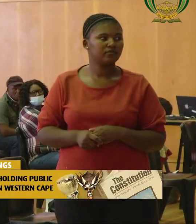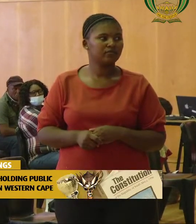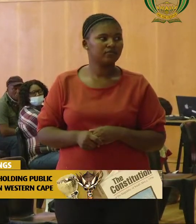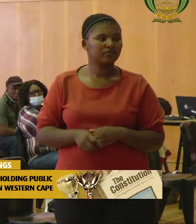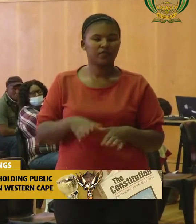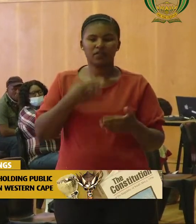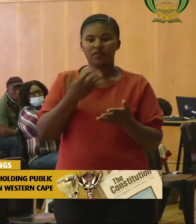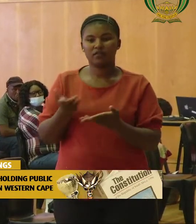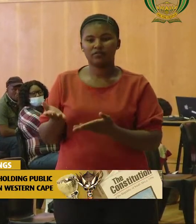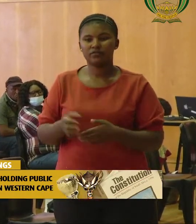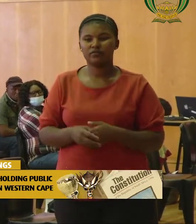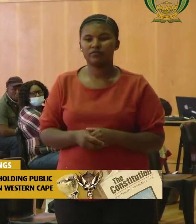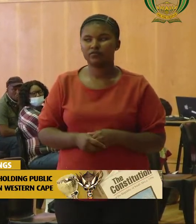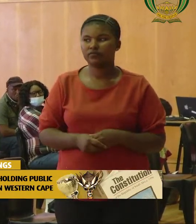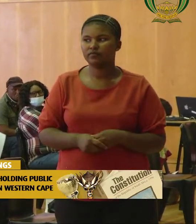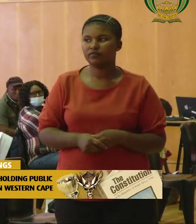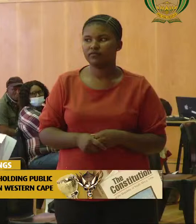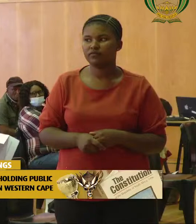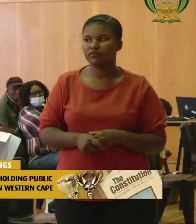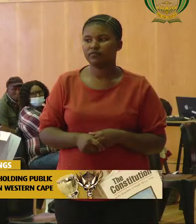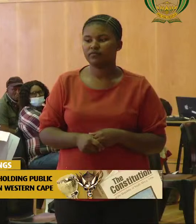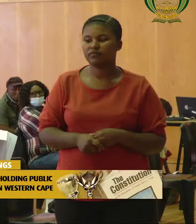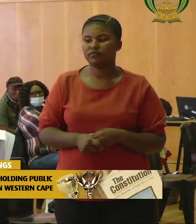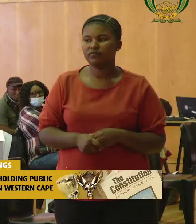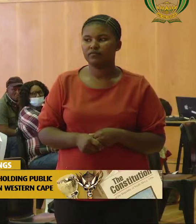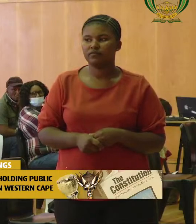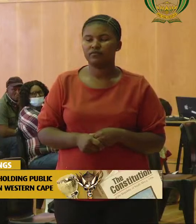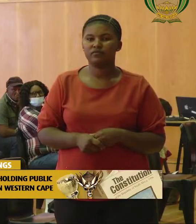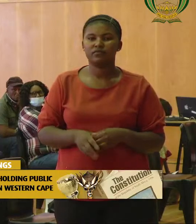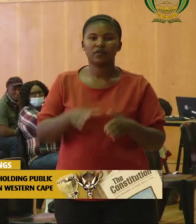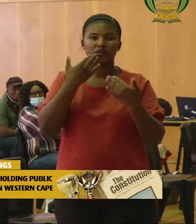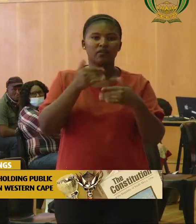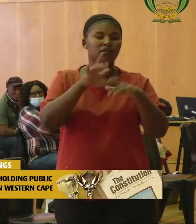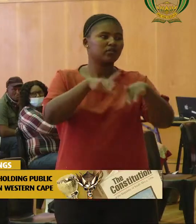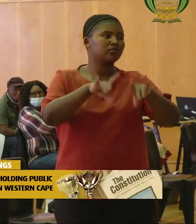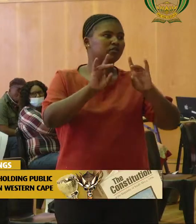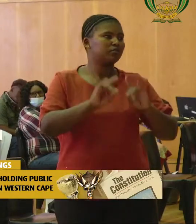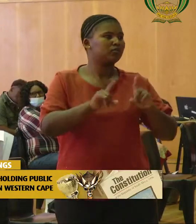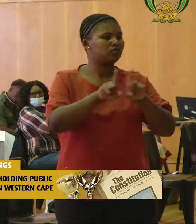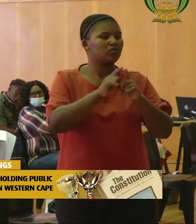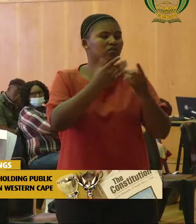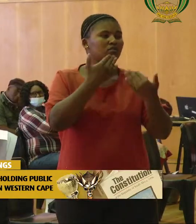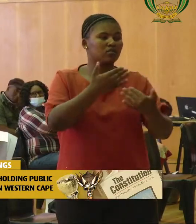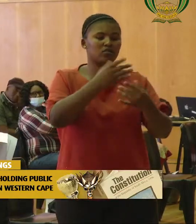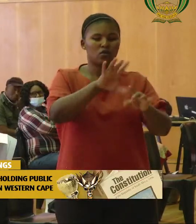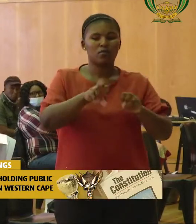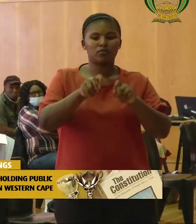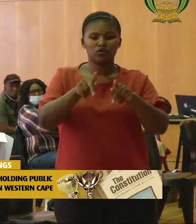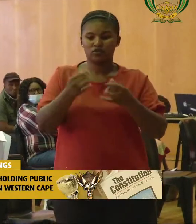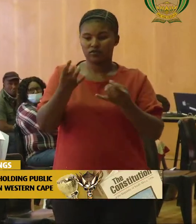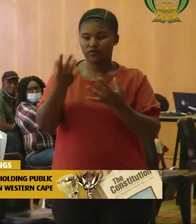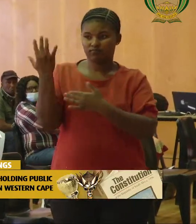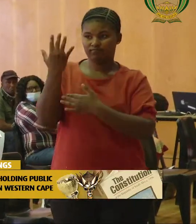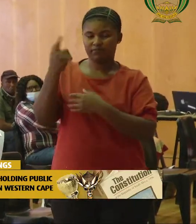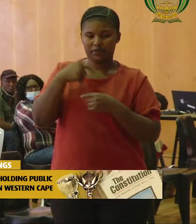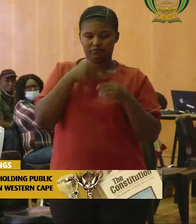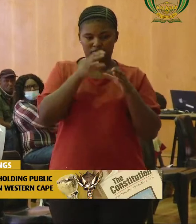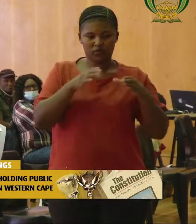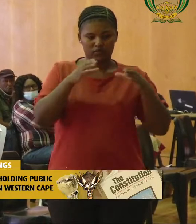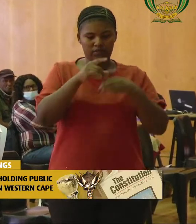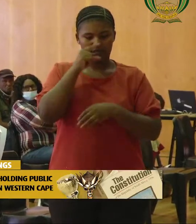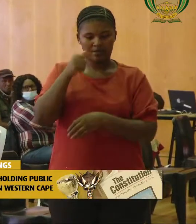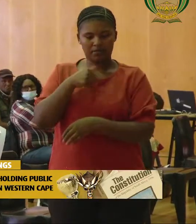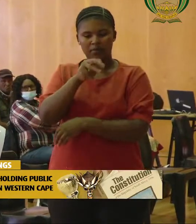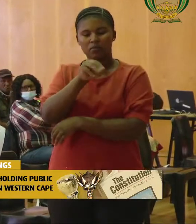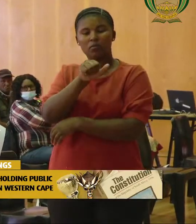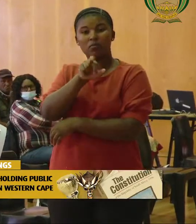Okay, thank you. You can proceed. Thank you, Honourable Chairperson, and thank you for this opportunity to address the committee. My name is Mark